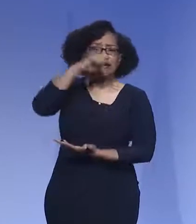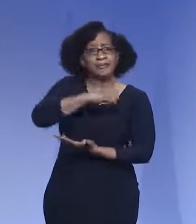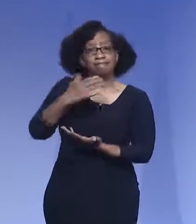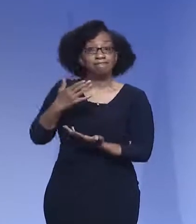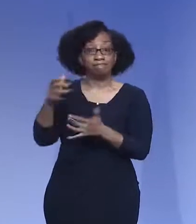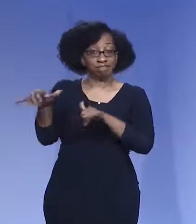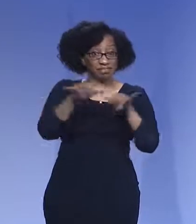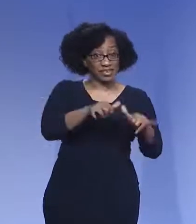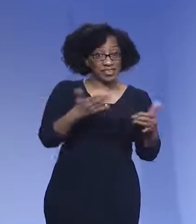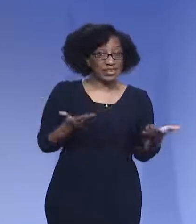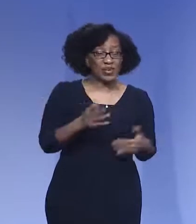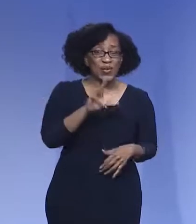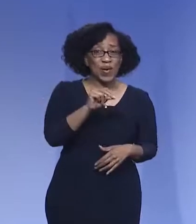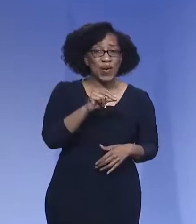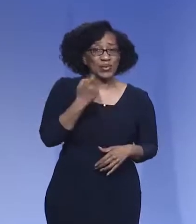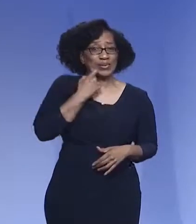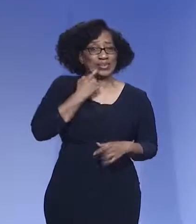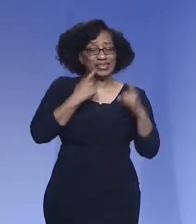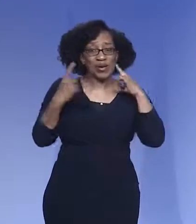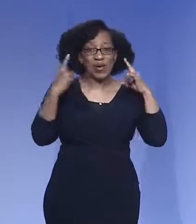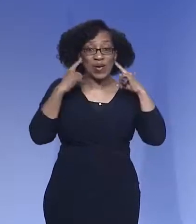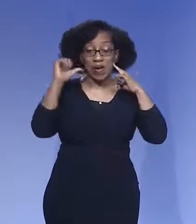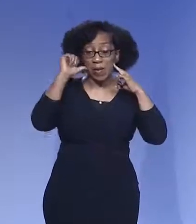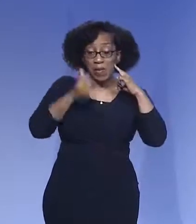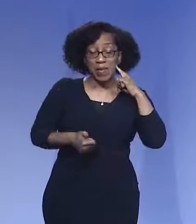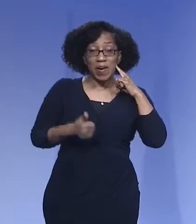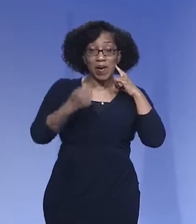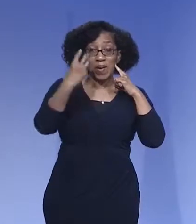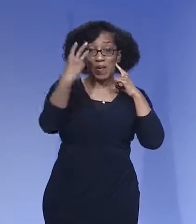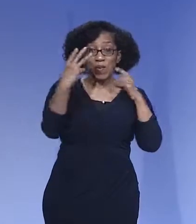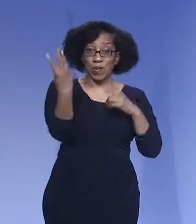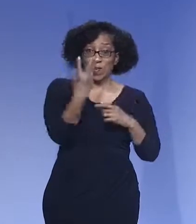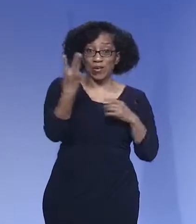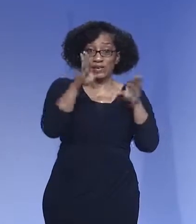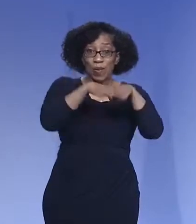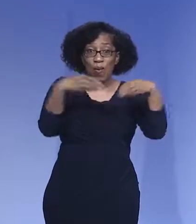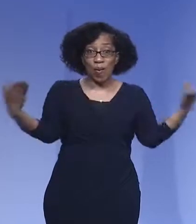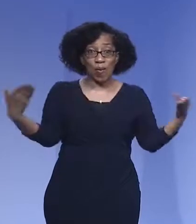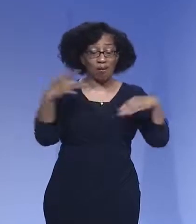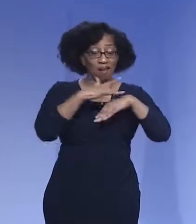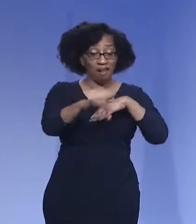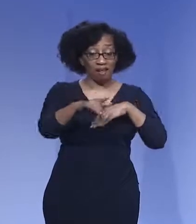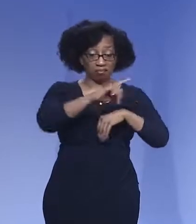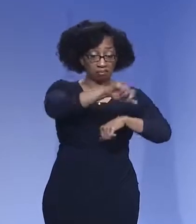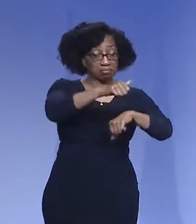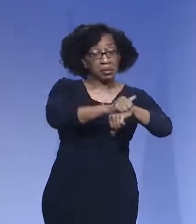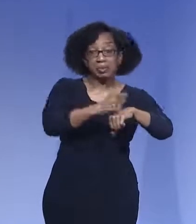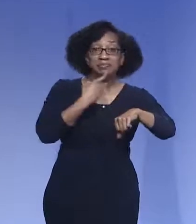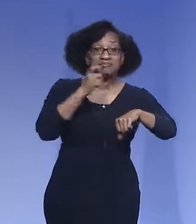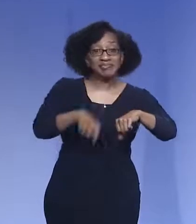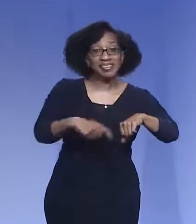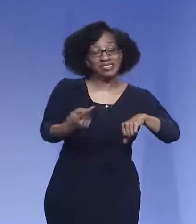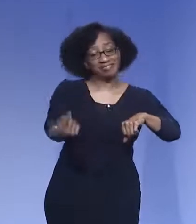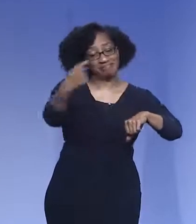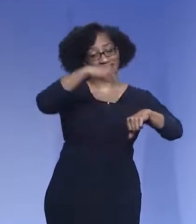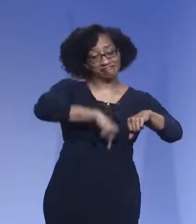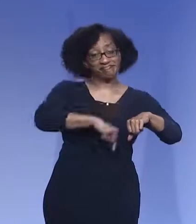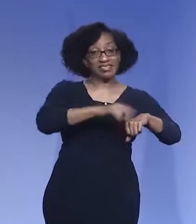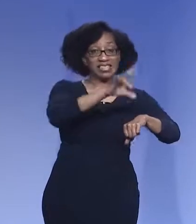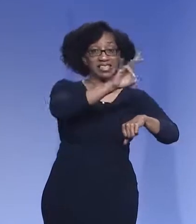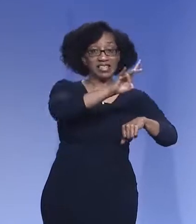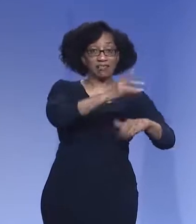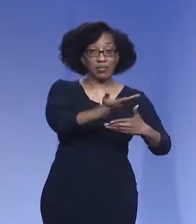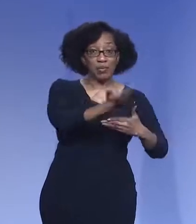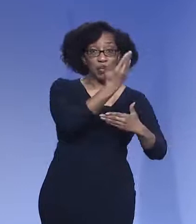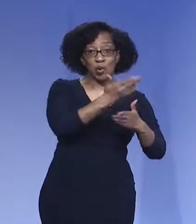just heard Chief McGowen saying tomorrow we have open Wednesday. Anybody without an appointment can show up between the hours of 7 a.m.